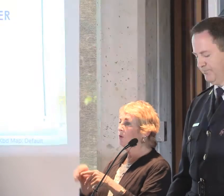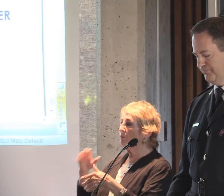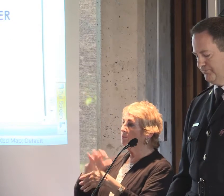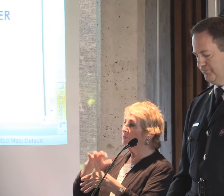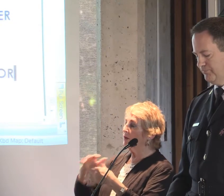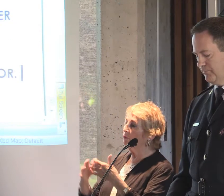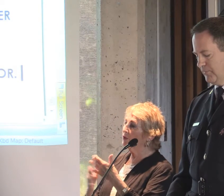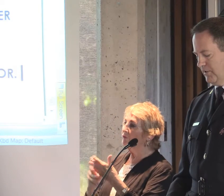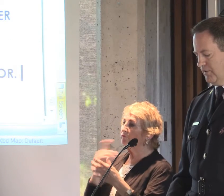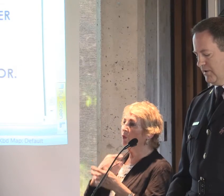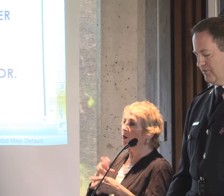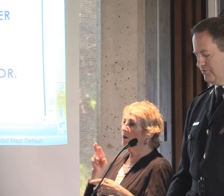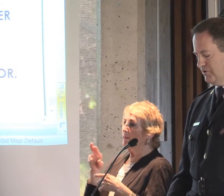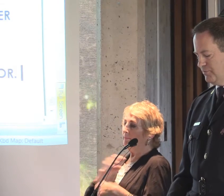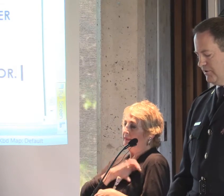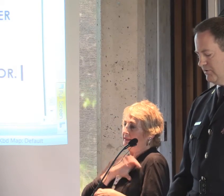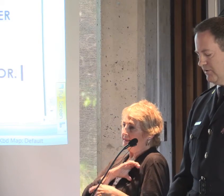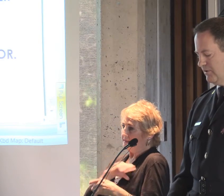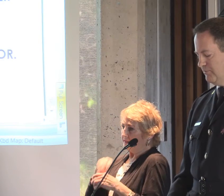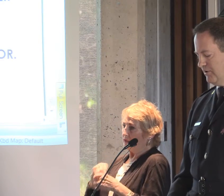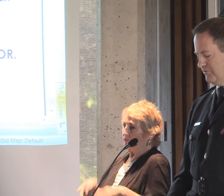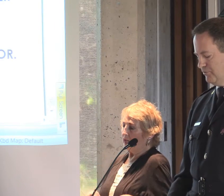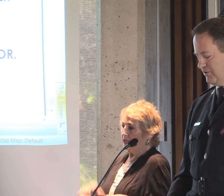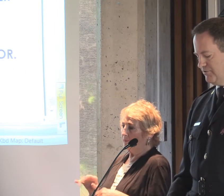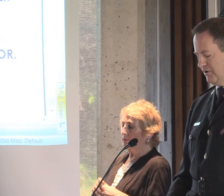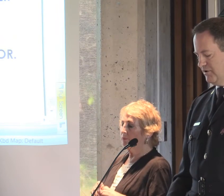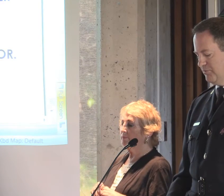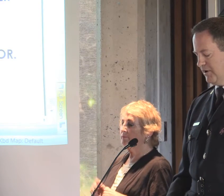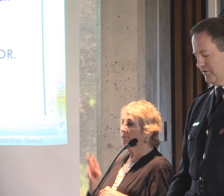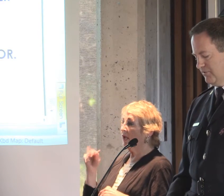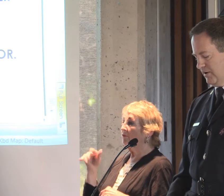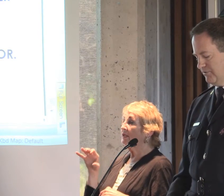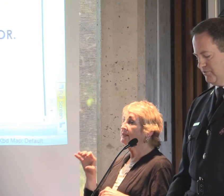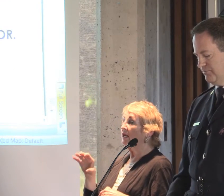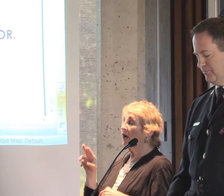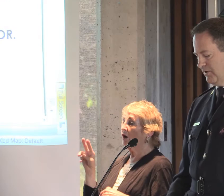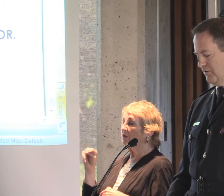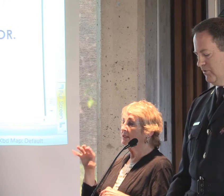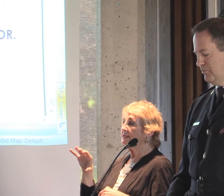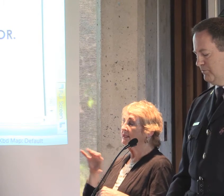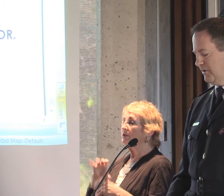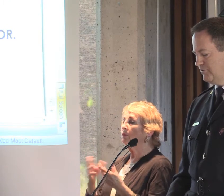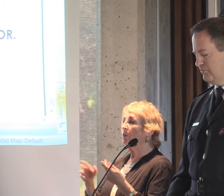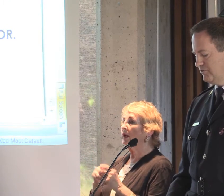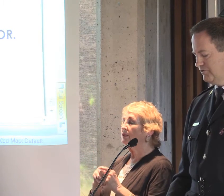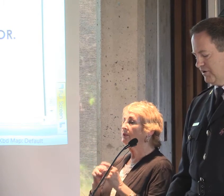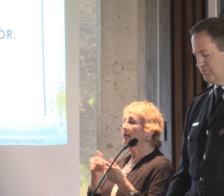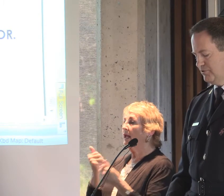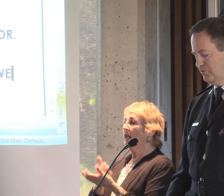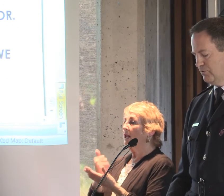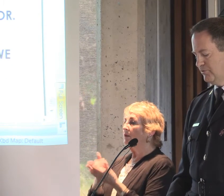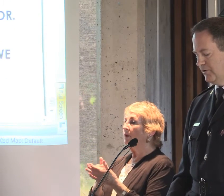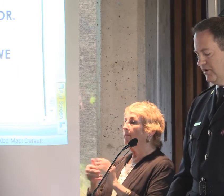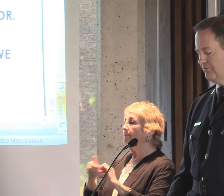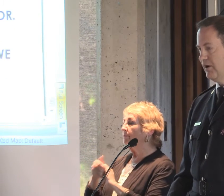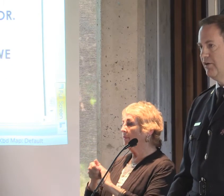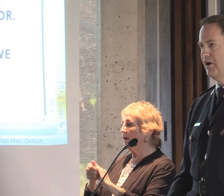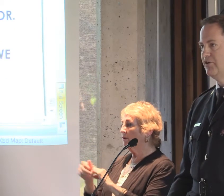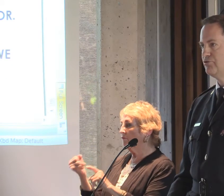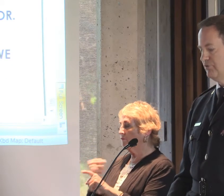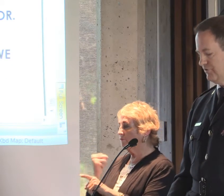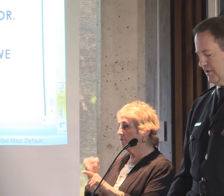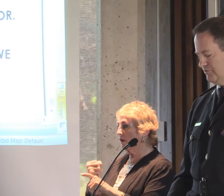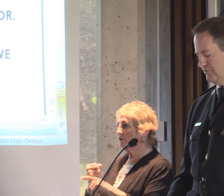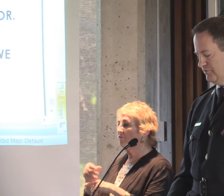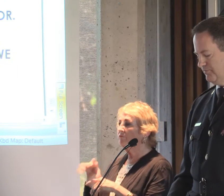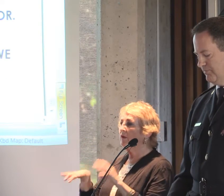Labrador. The RNC is particularly committed to addressing intimate partner violence. We have put in place a risk assessment tool to identify the